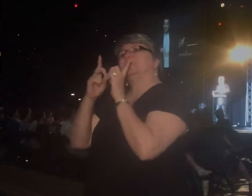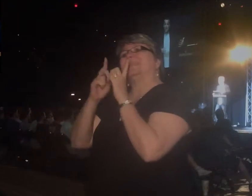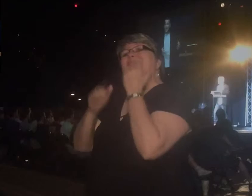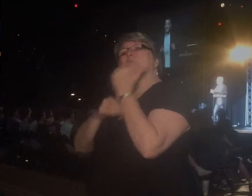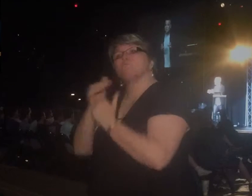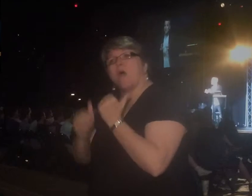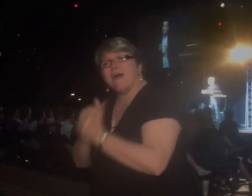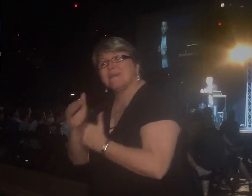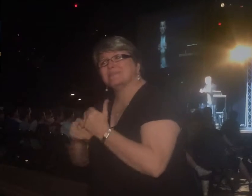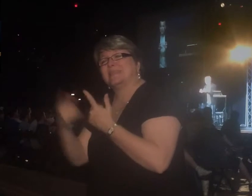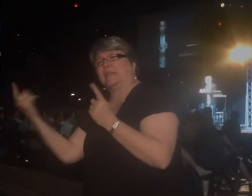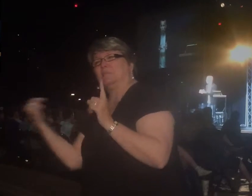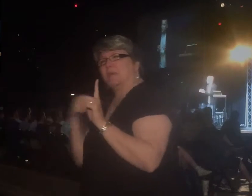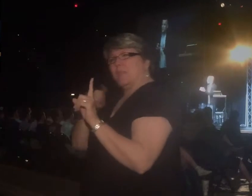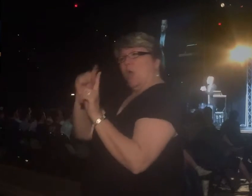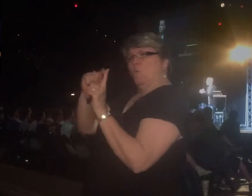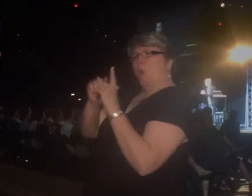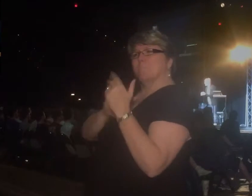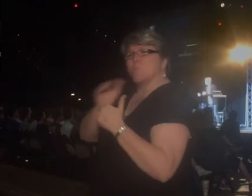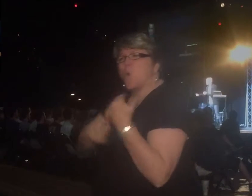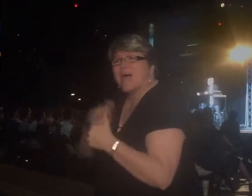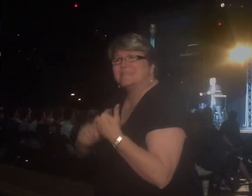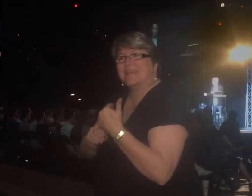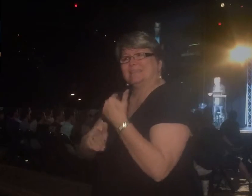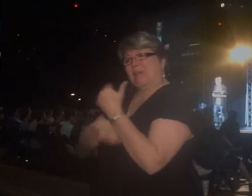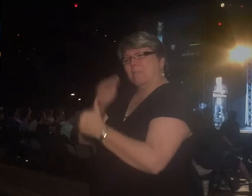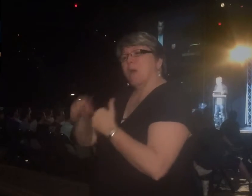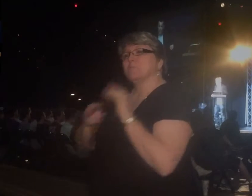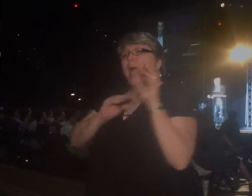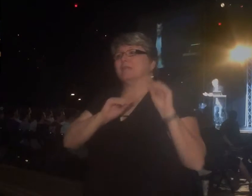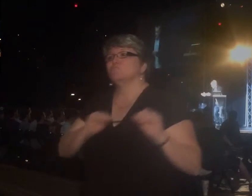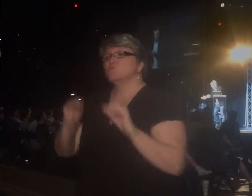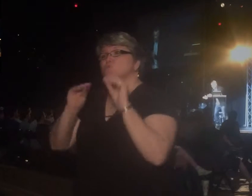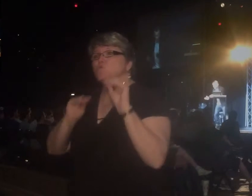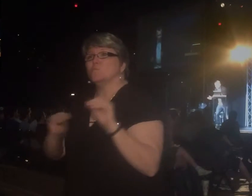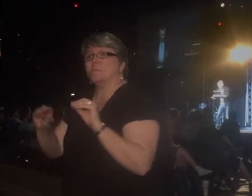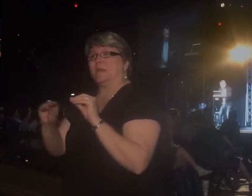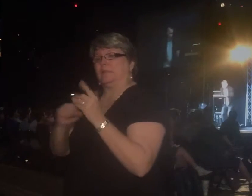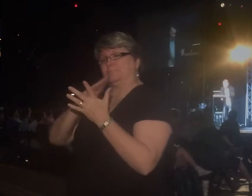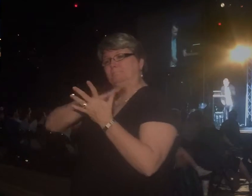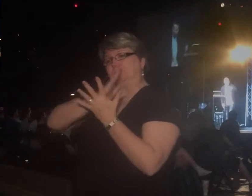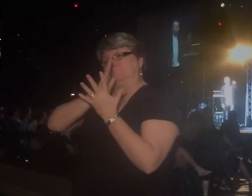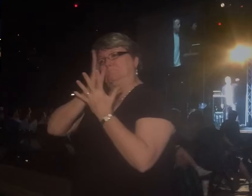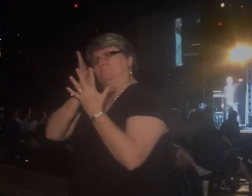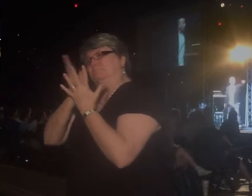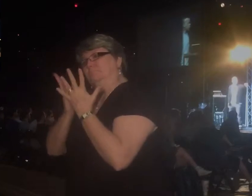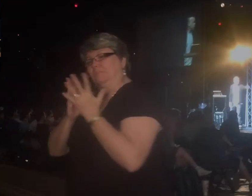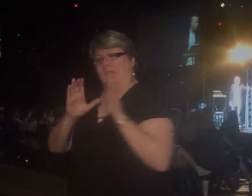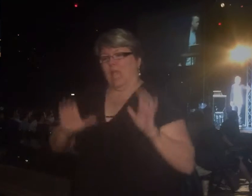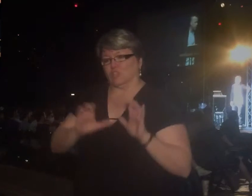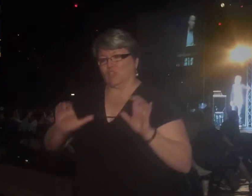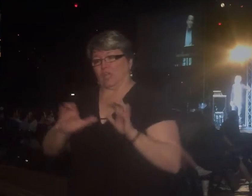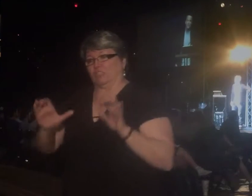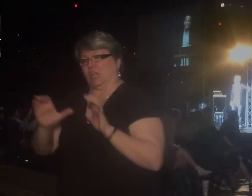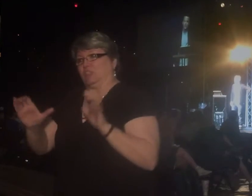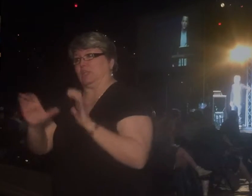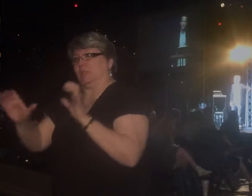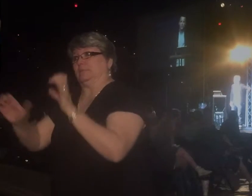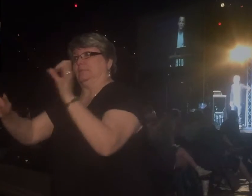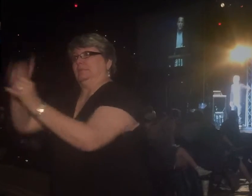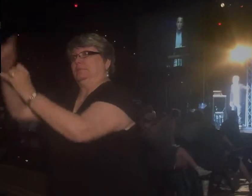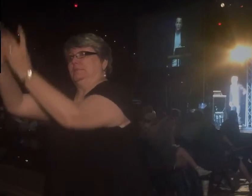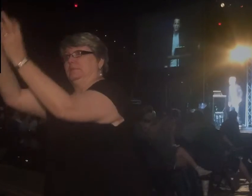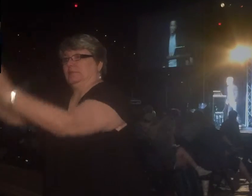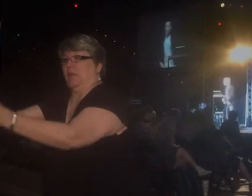process. And I keep coming around that word because a process has movement to it. It's a series of actions unto a predetermined